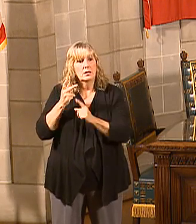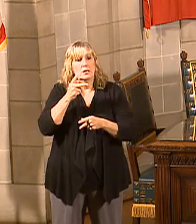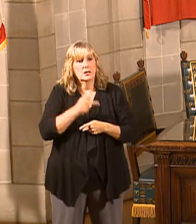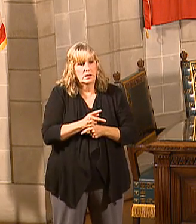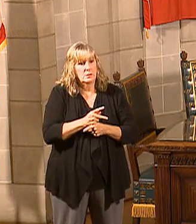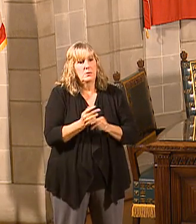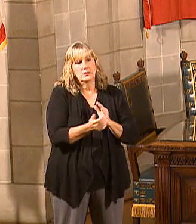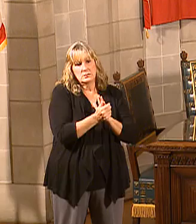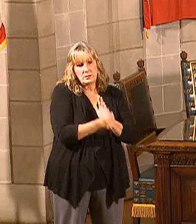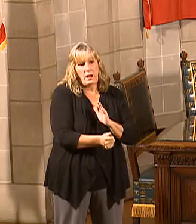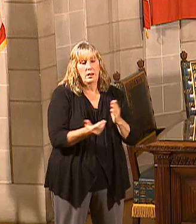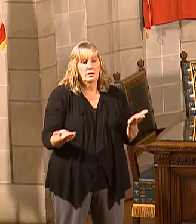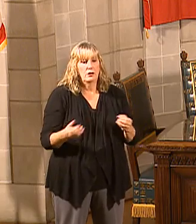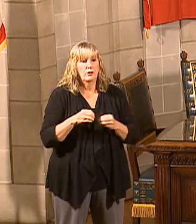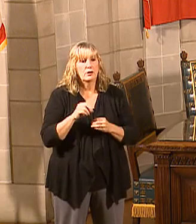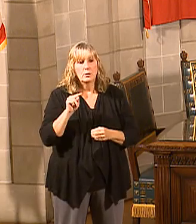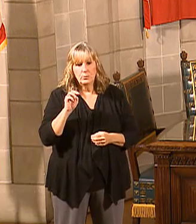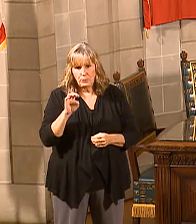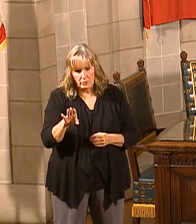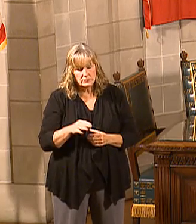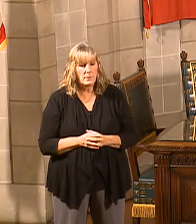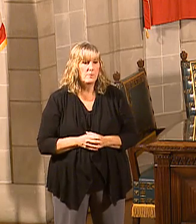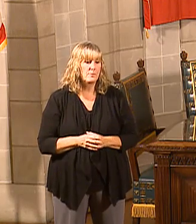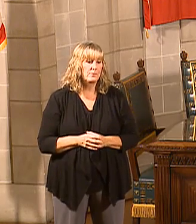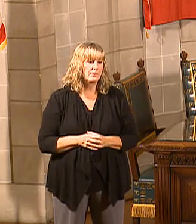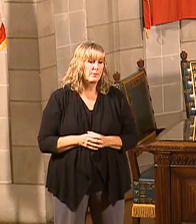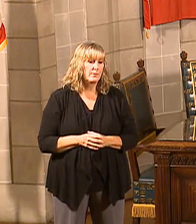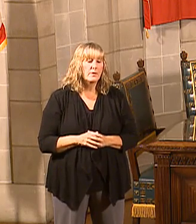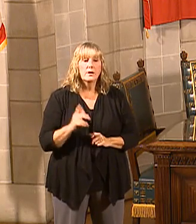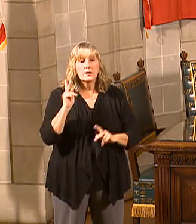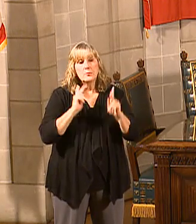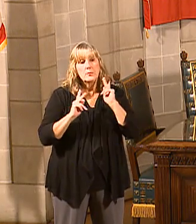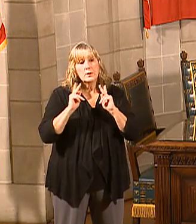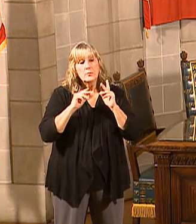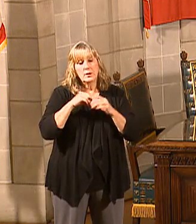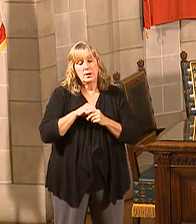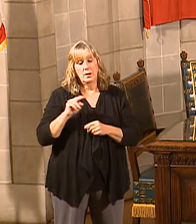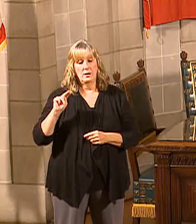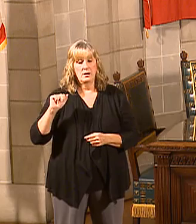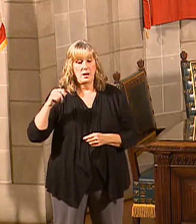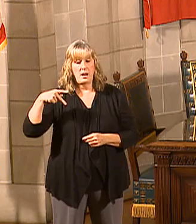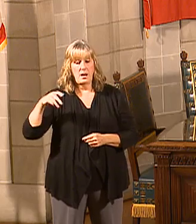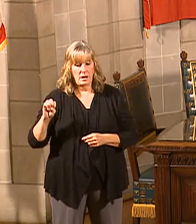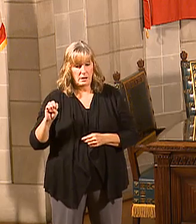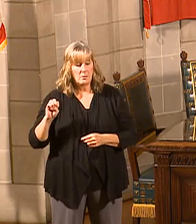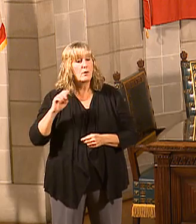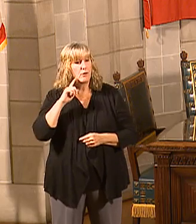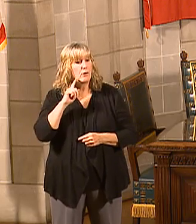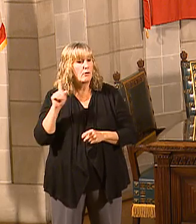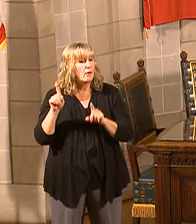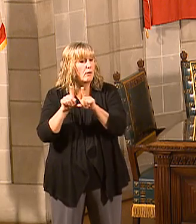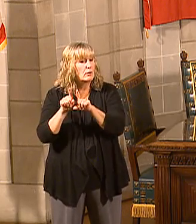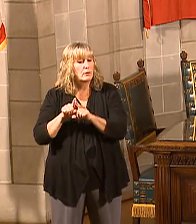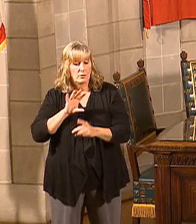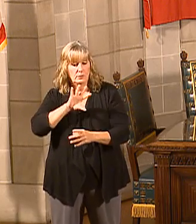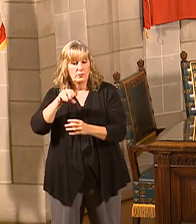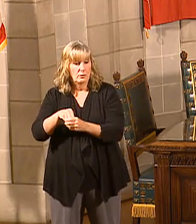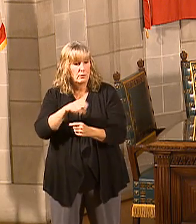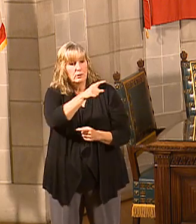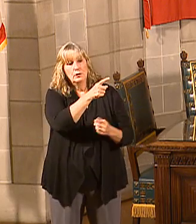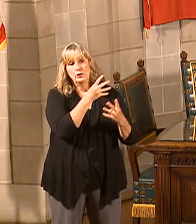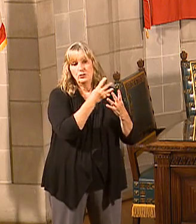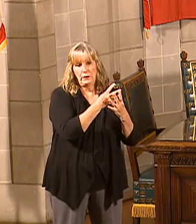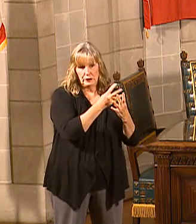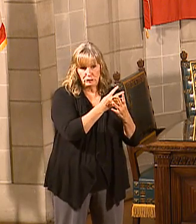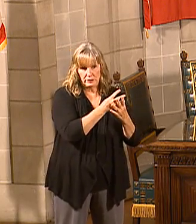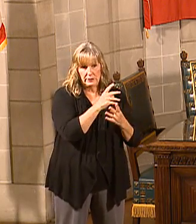retaining talent here in the state. And I would note that folks in NAPE also include people who are in our Department of Corrections. Now, we have also made